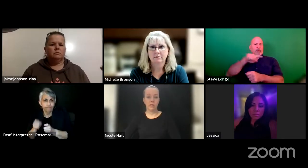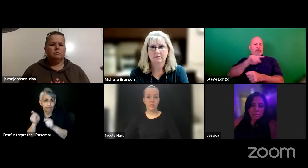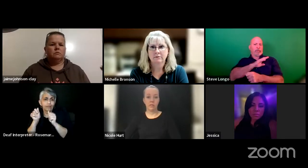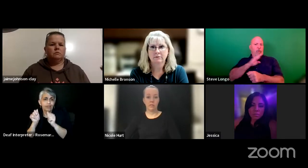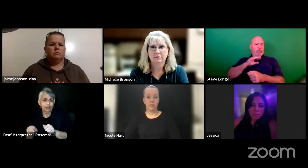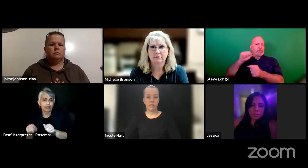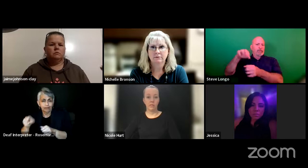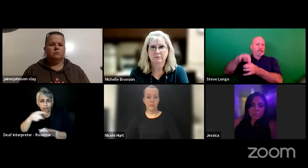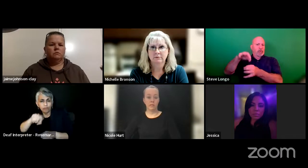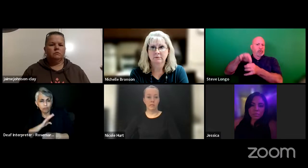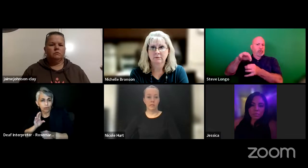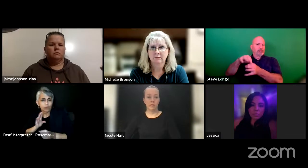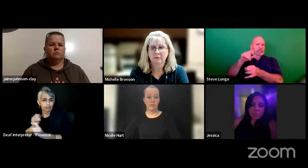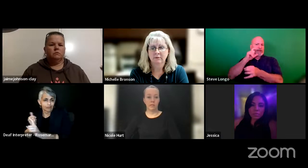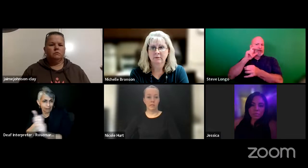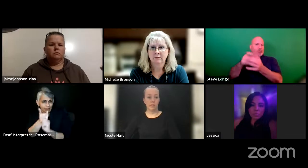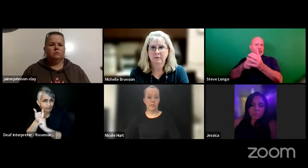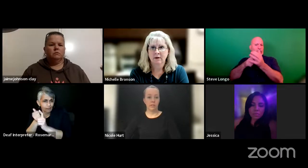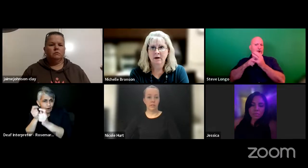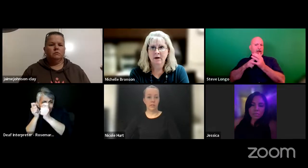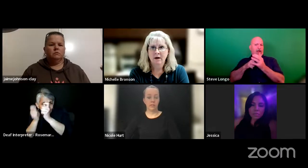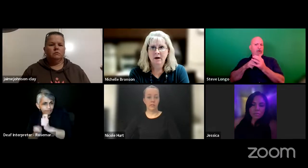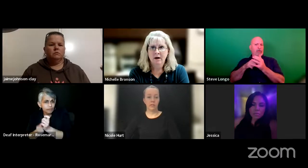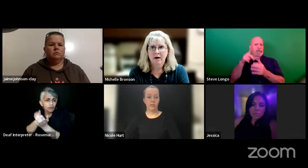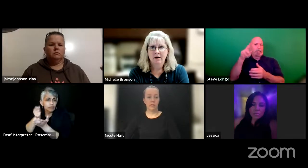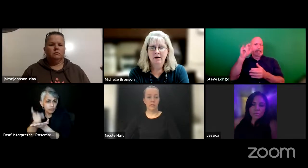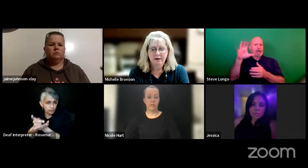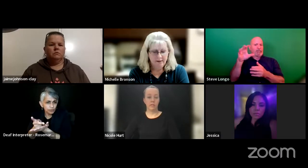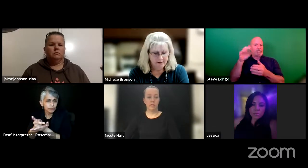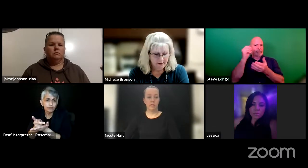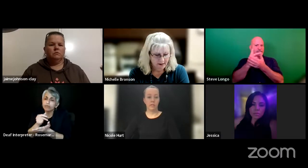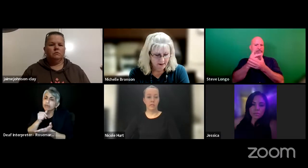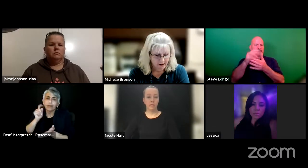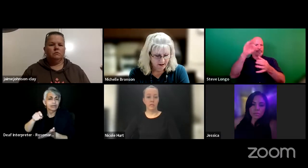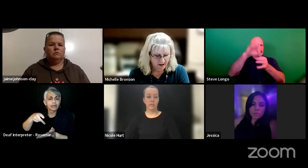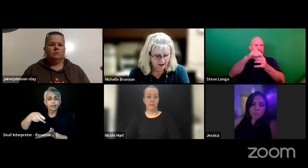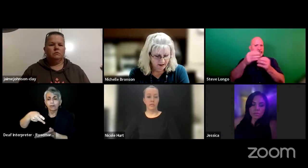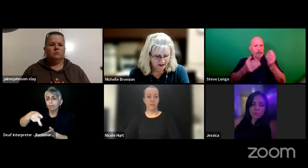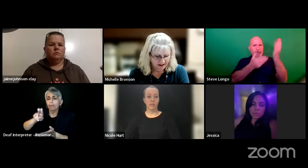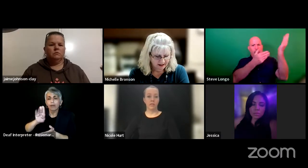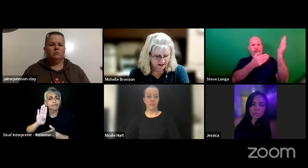So we're adjusting the policies and procedures in such a way that the board